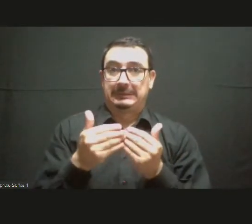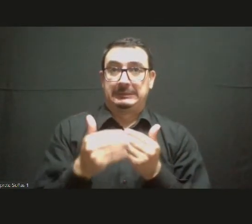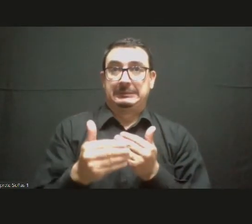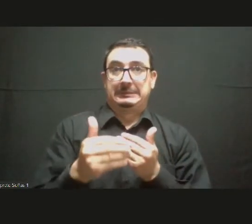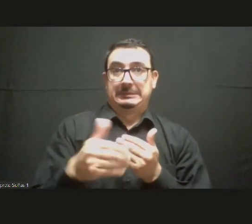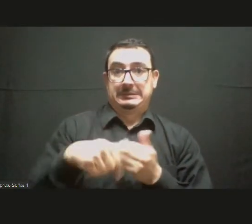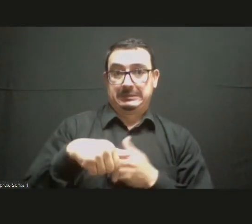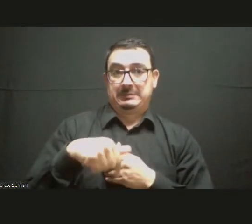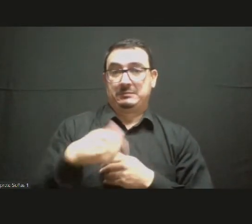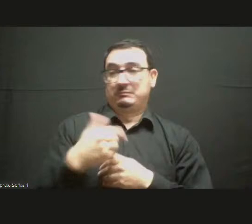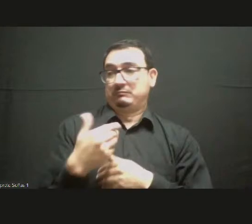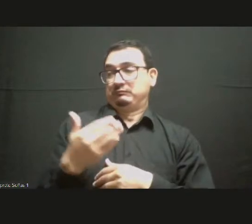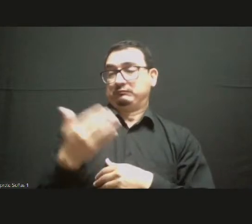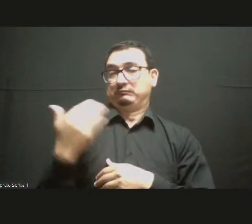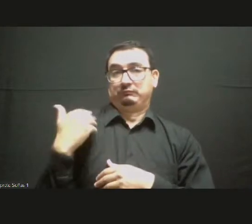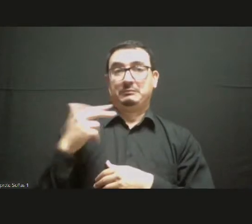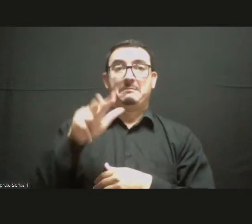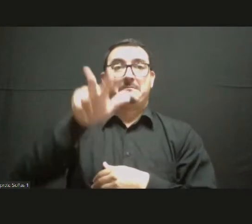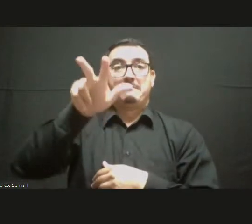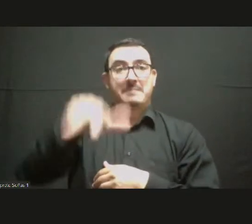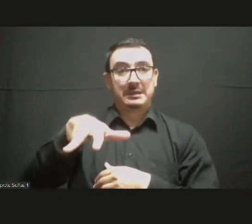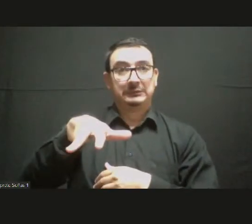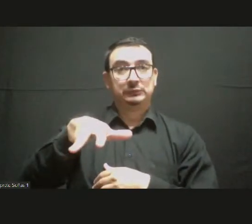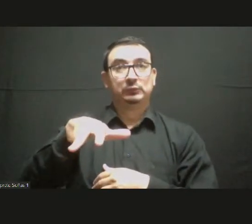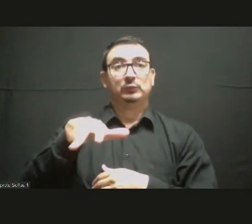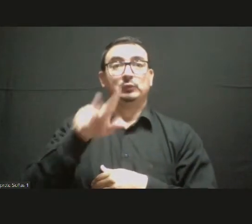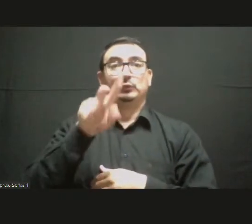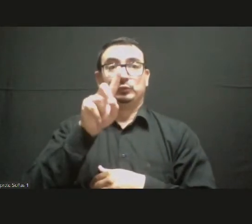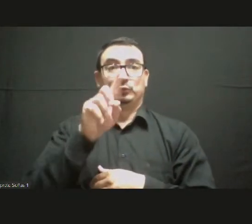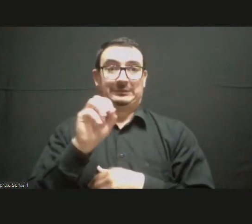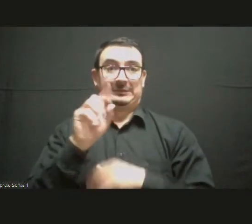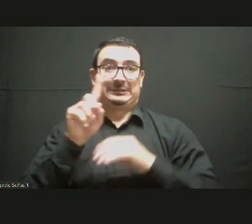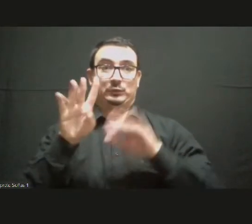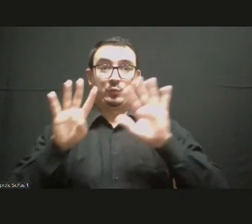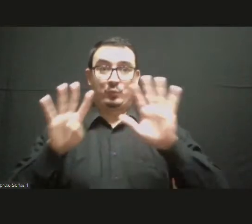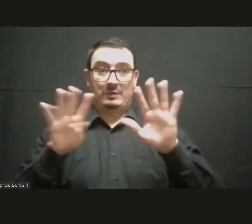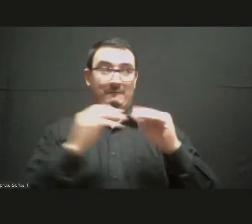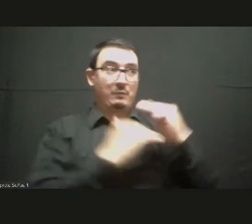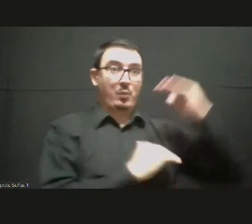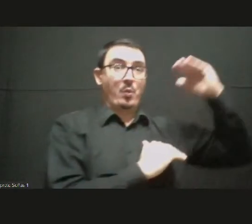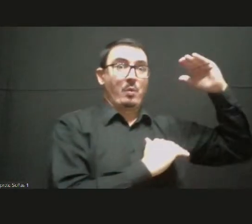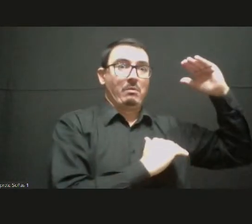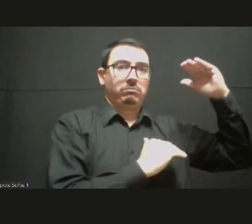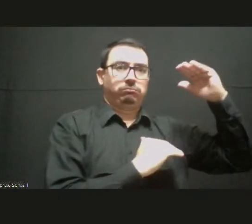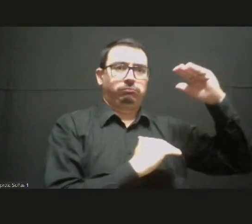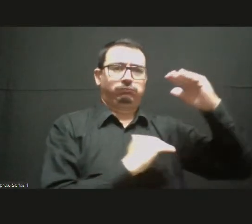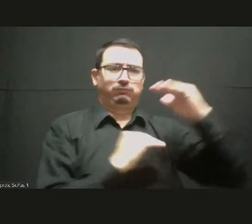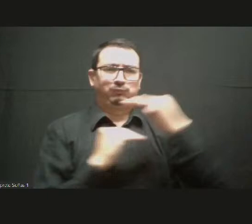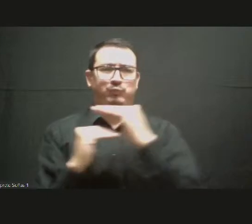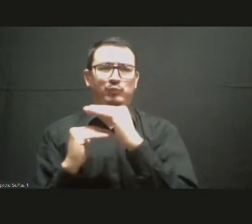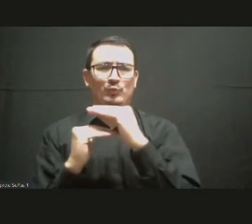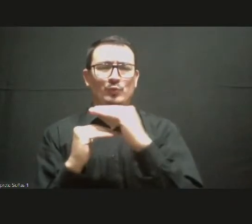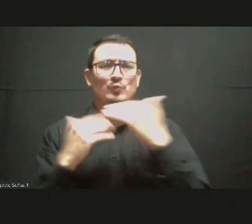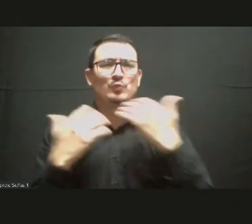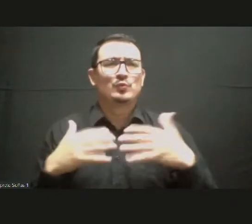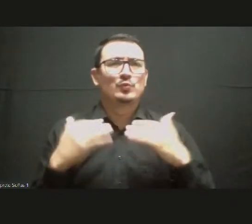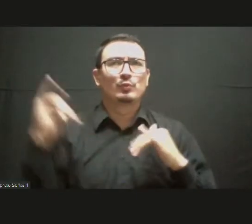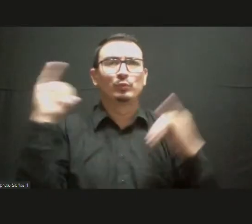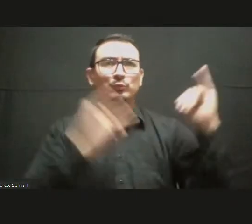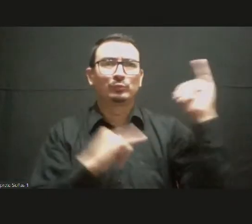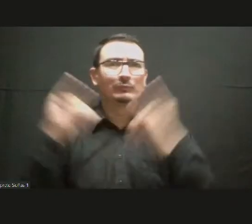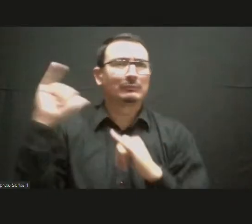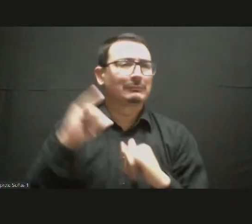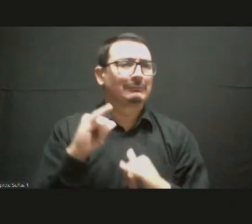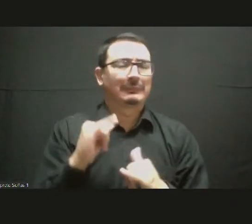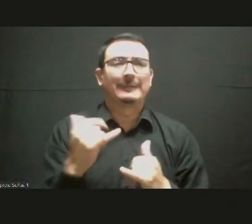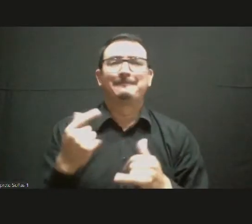forward to opportunities for robust recovery in this sector. And of course, central to